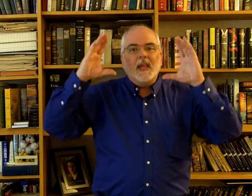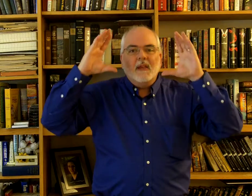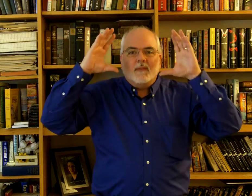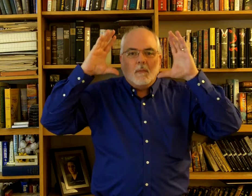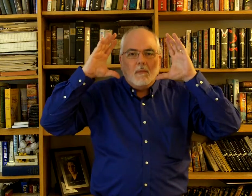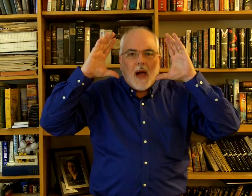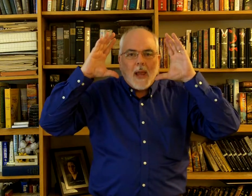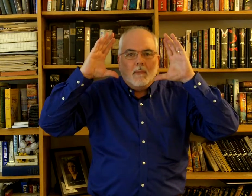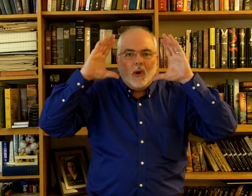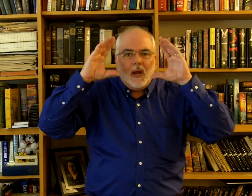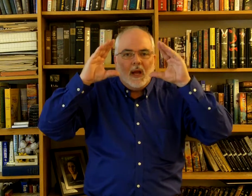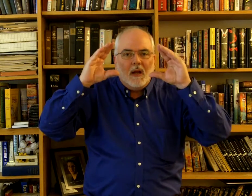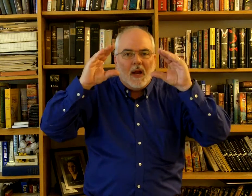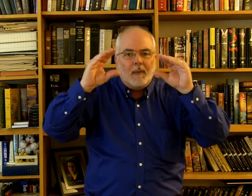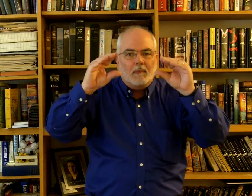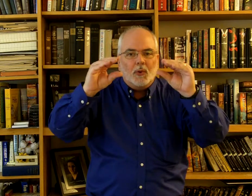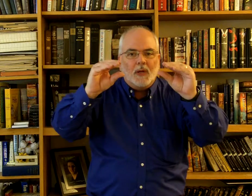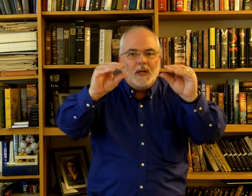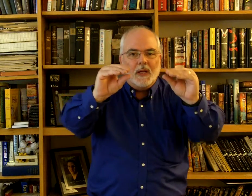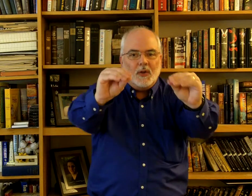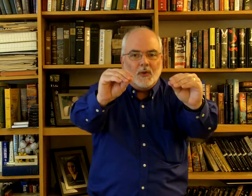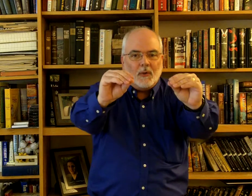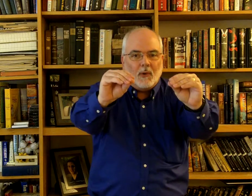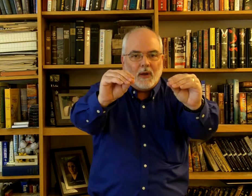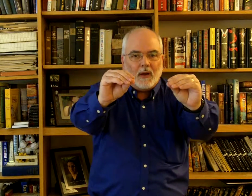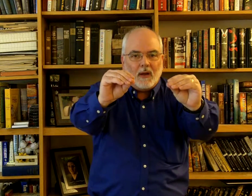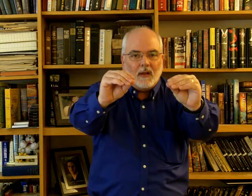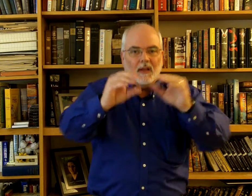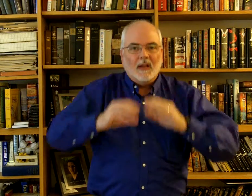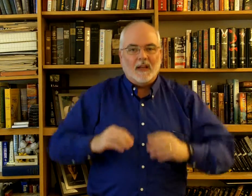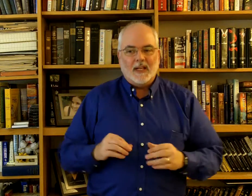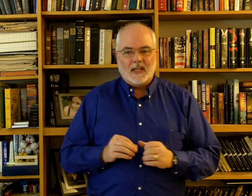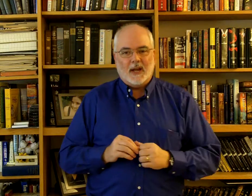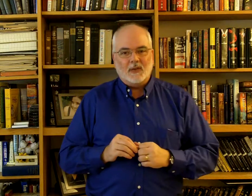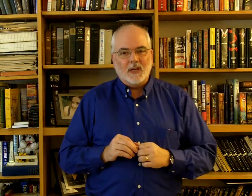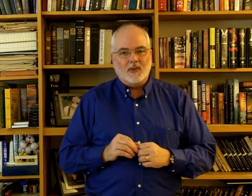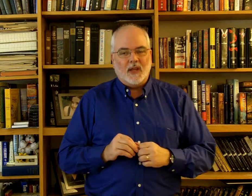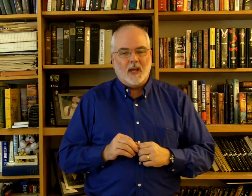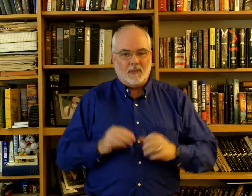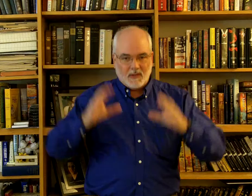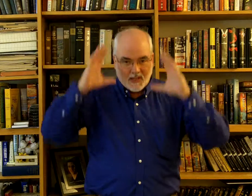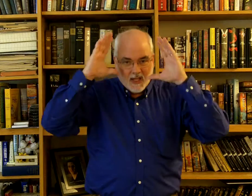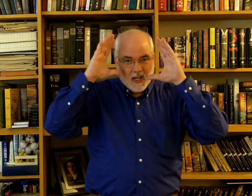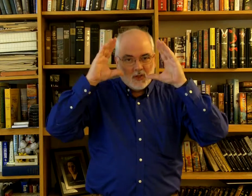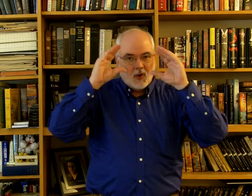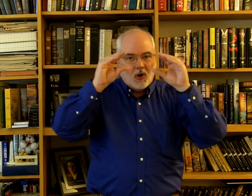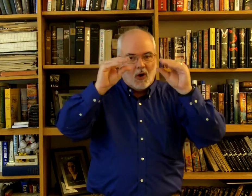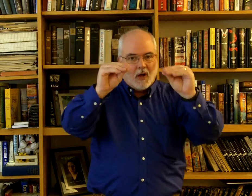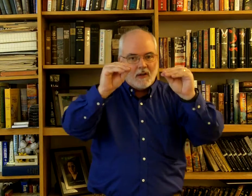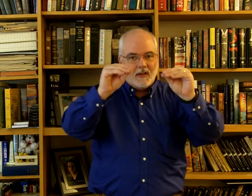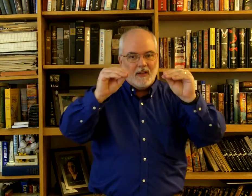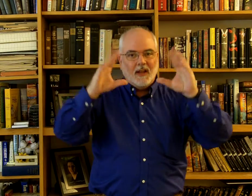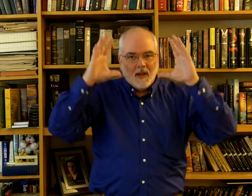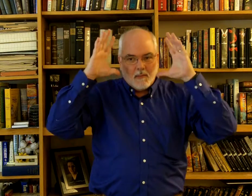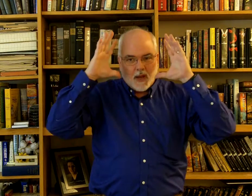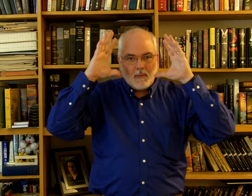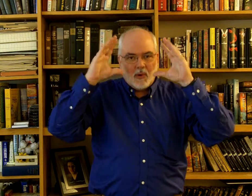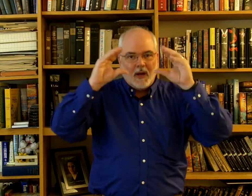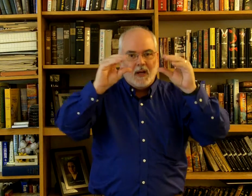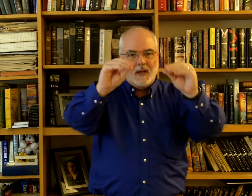Taking from my brain and putting it in your brain. That's how teaching happens. Taught. My brain into